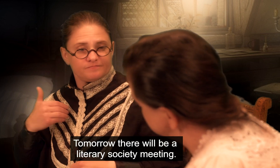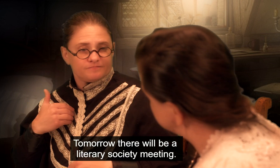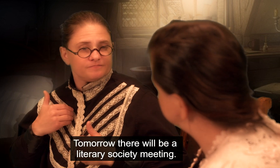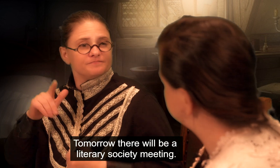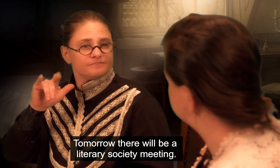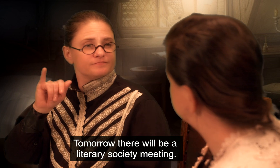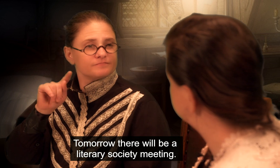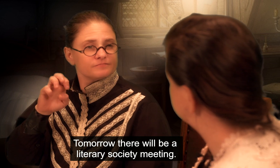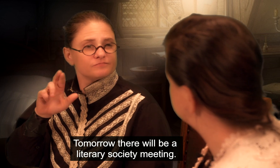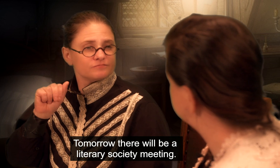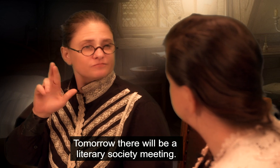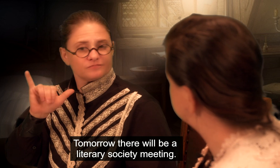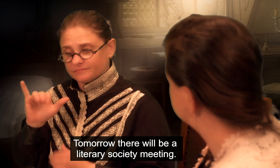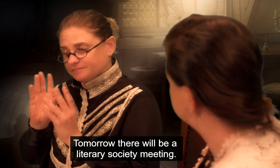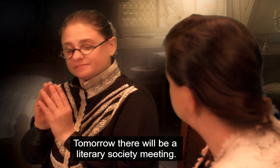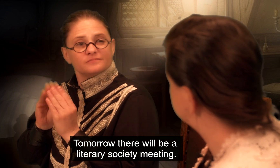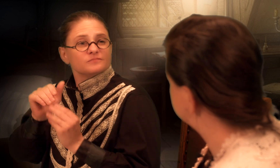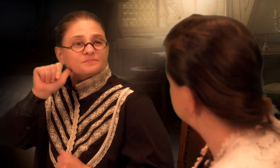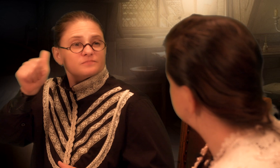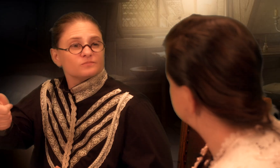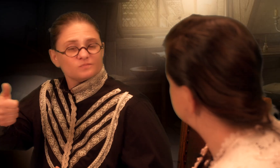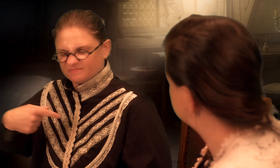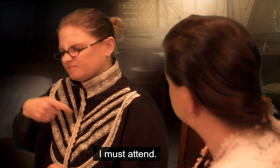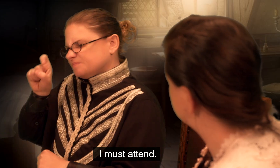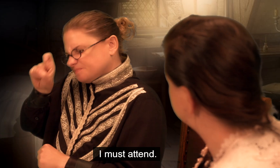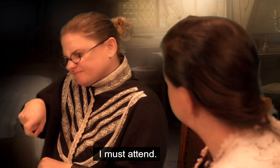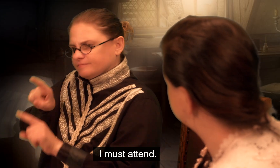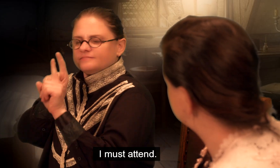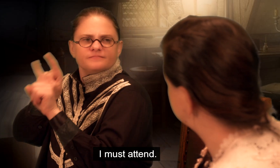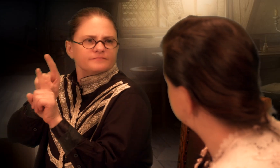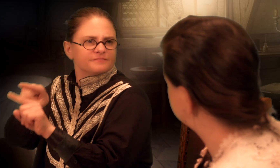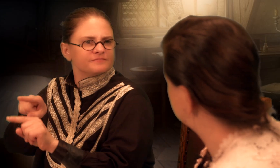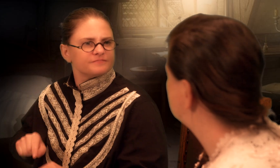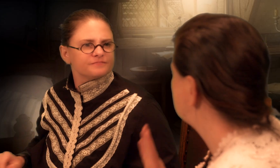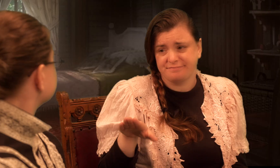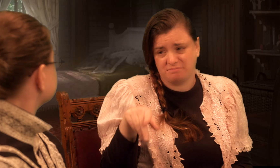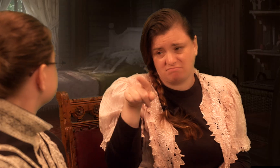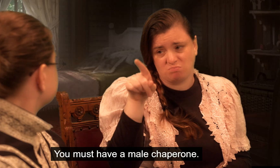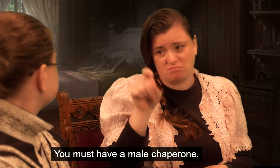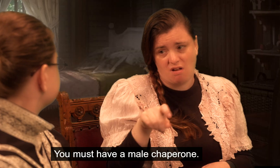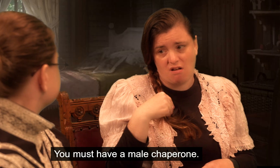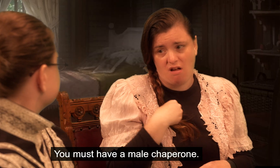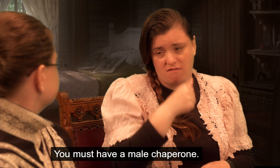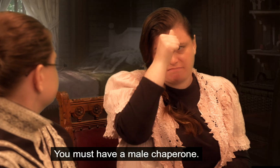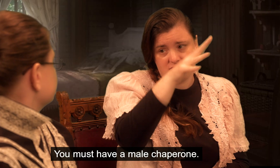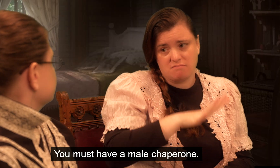Tomorrow, there will be a literary society meeting. I must attend. You must have a male